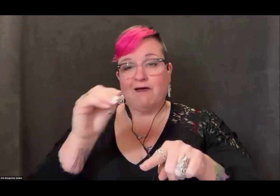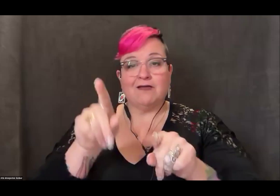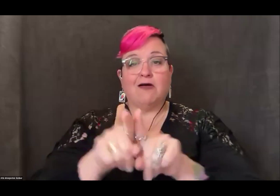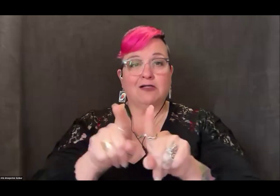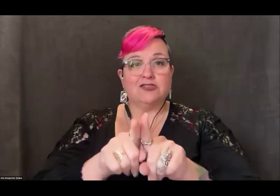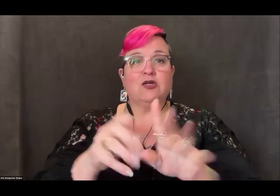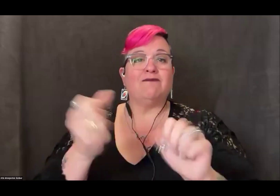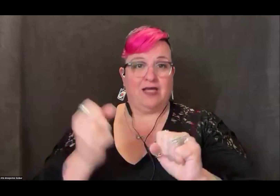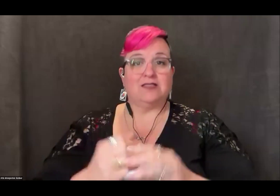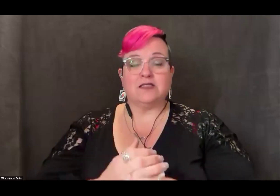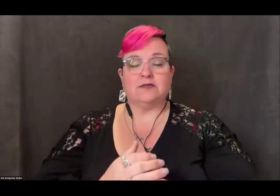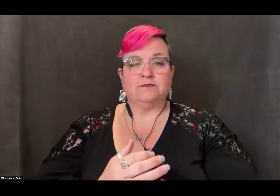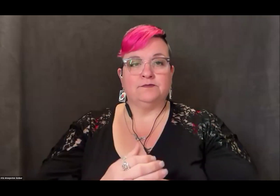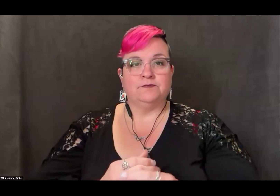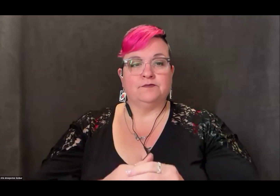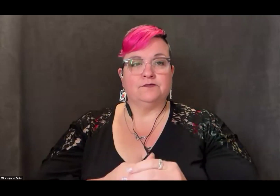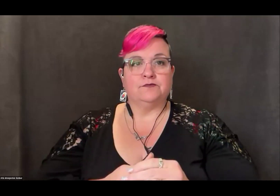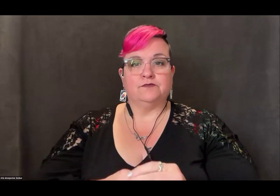also fast.